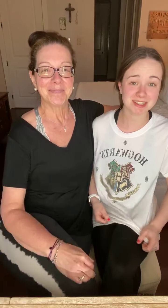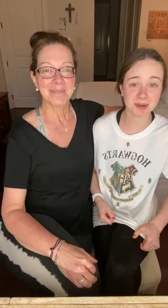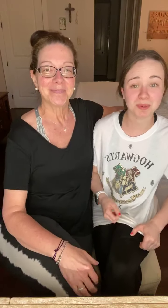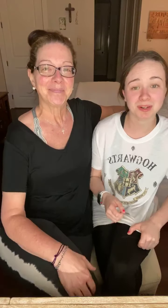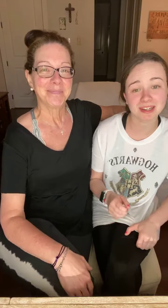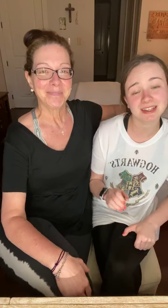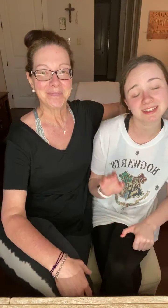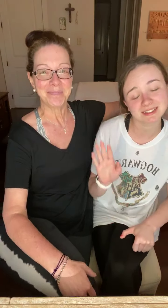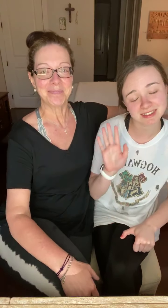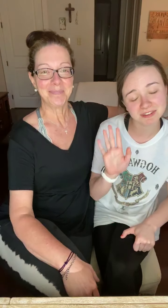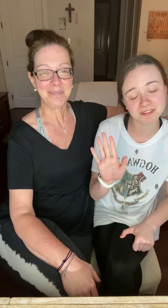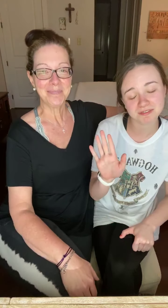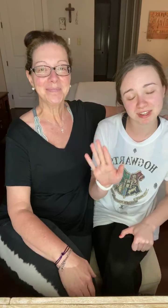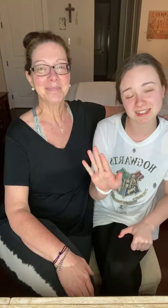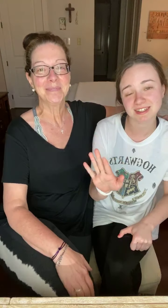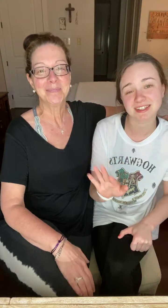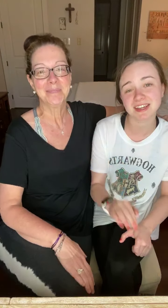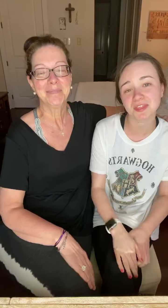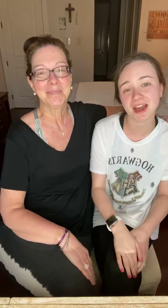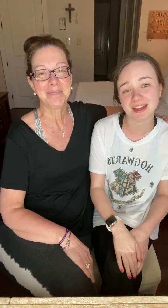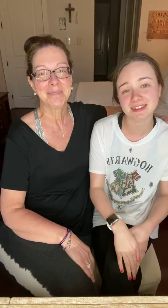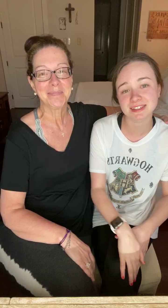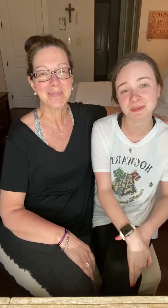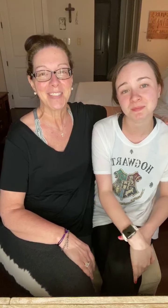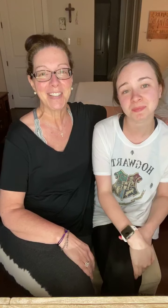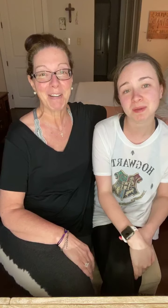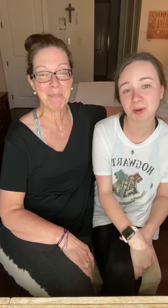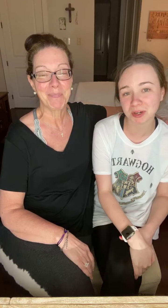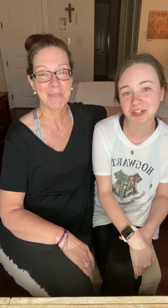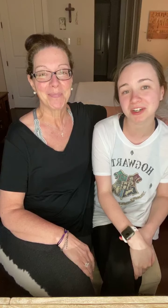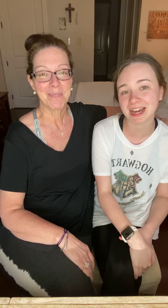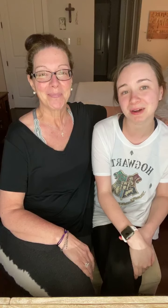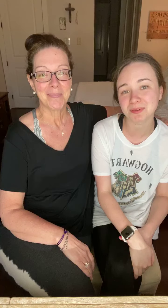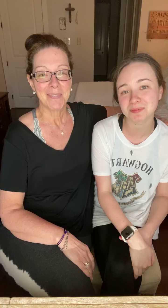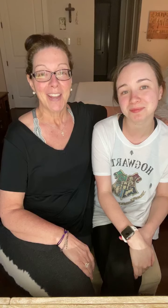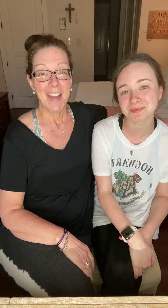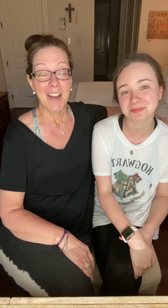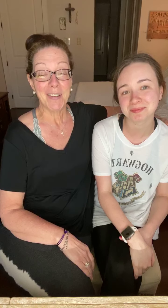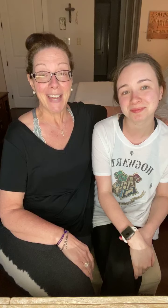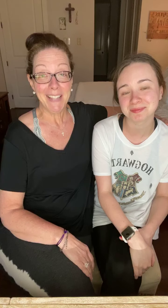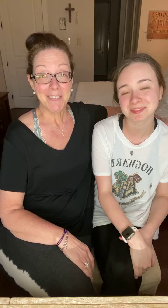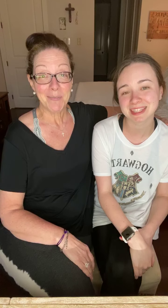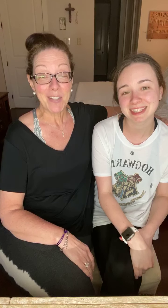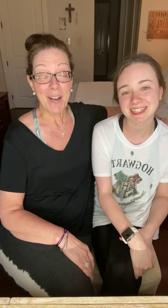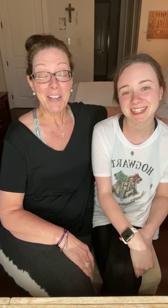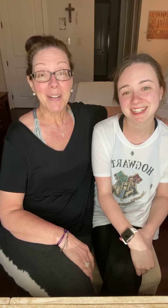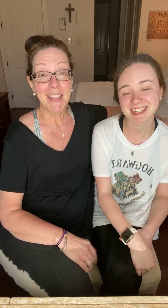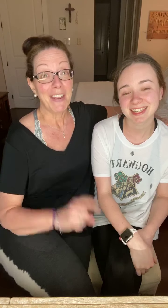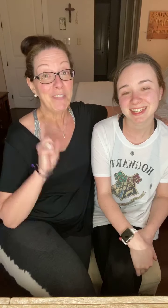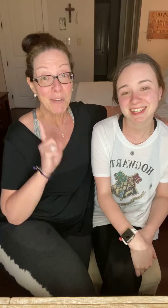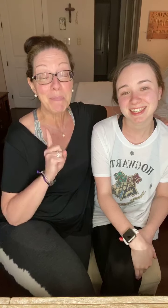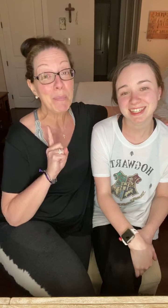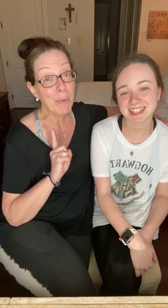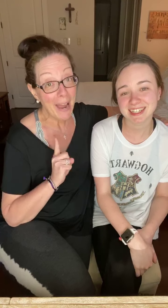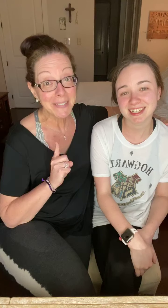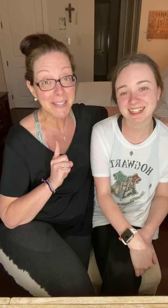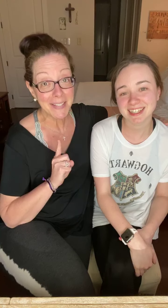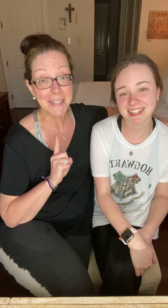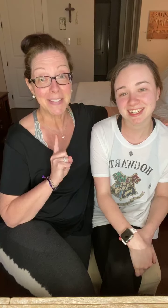so we're invested in that, but we're here now. Okay, so I know a lot of you have been practicing since